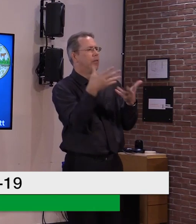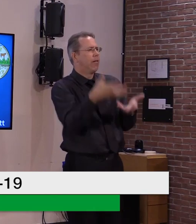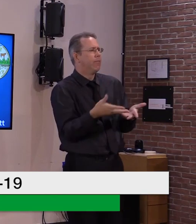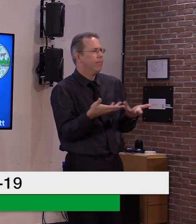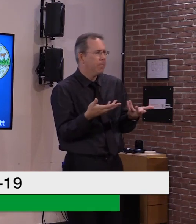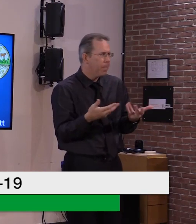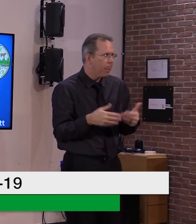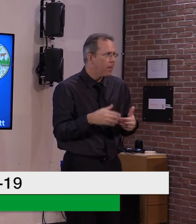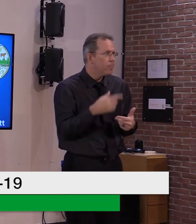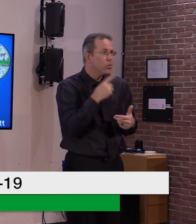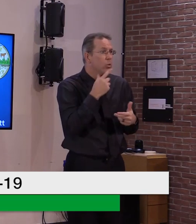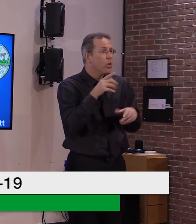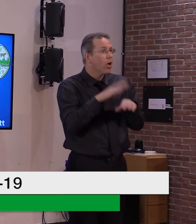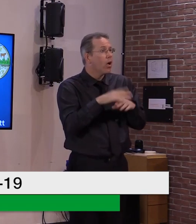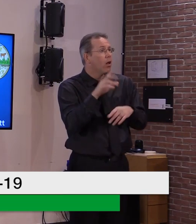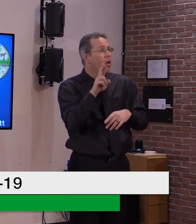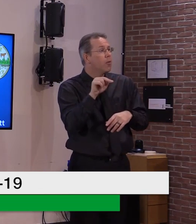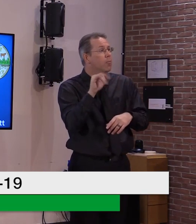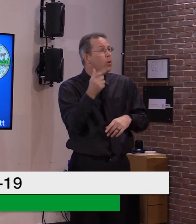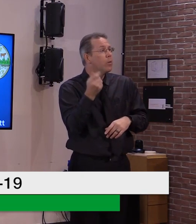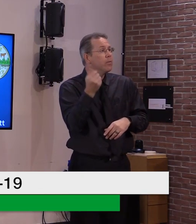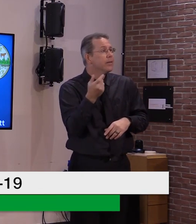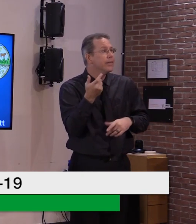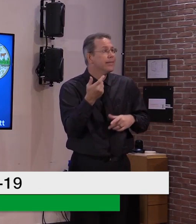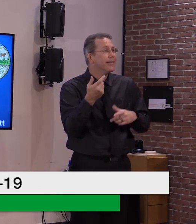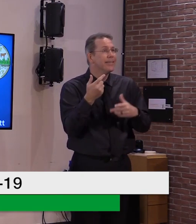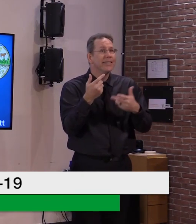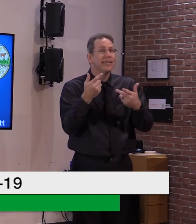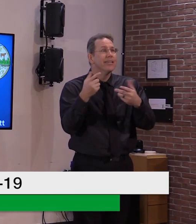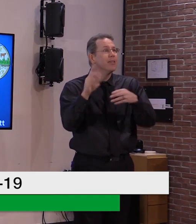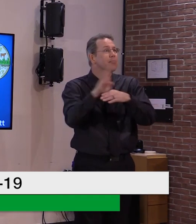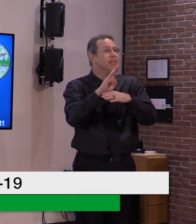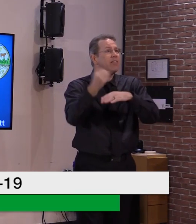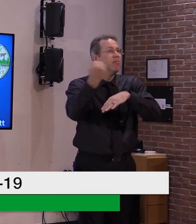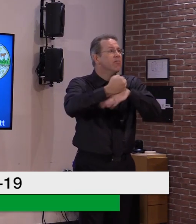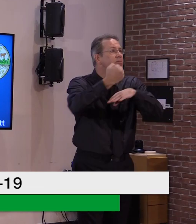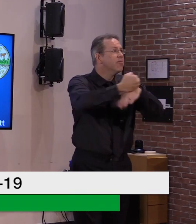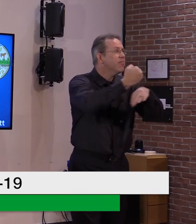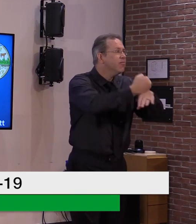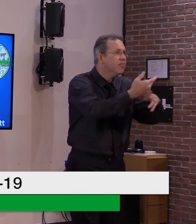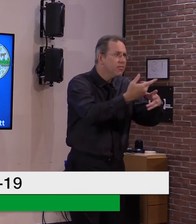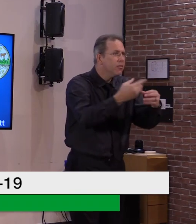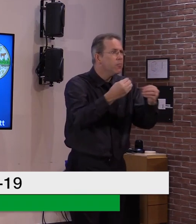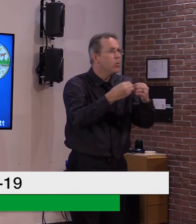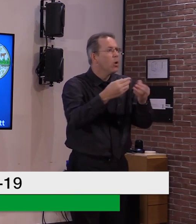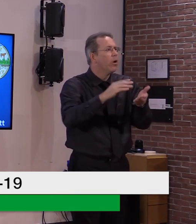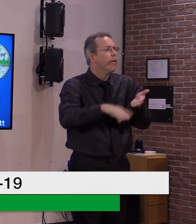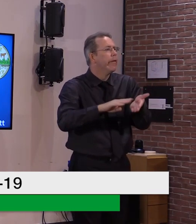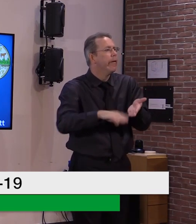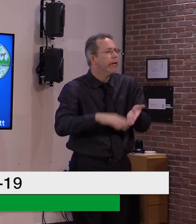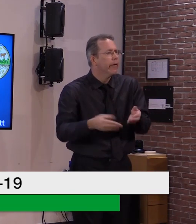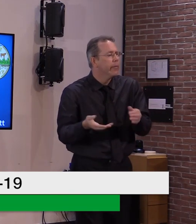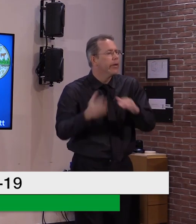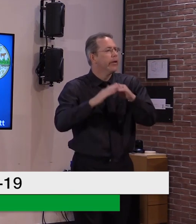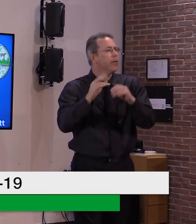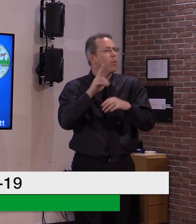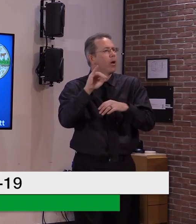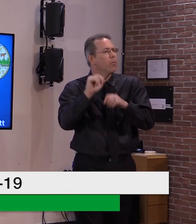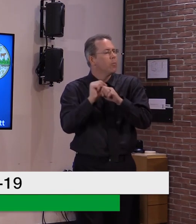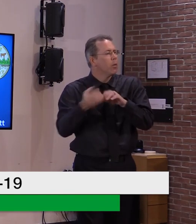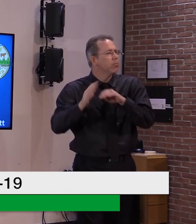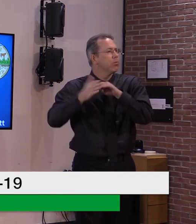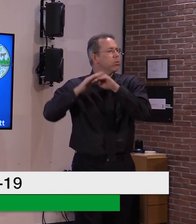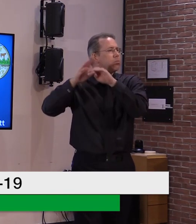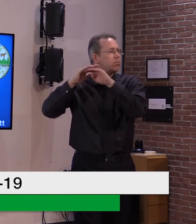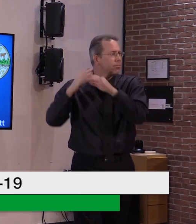any new filers that come in the door so as the governor said we are are actively monitoring the situation you know